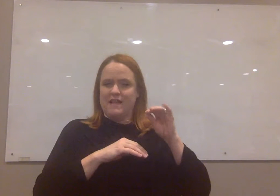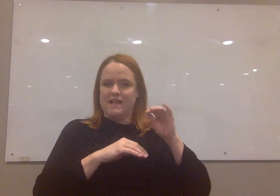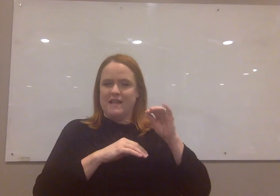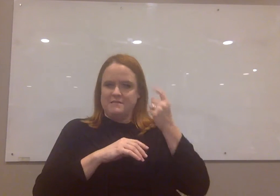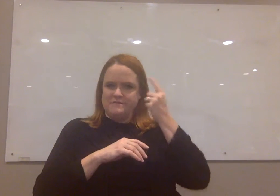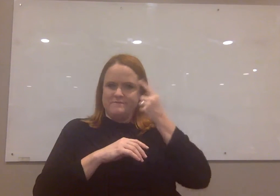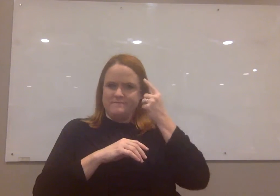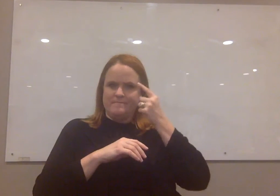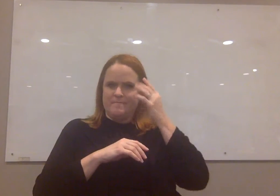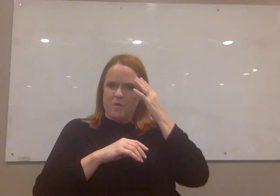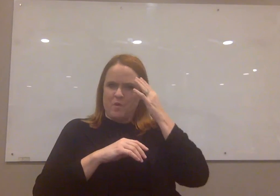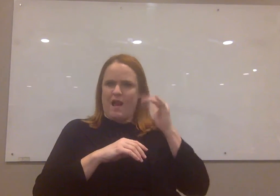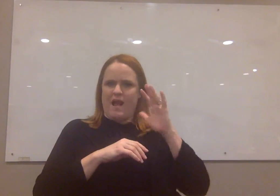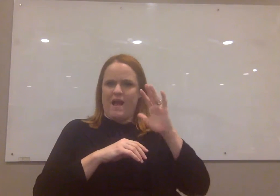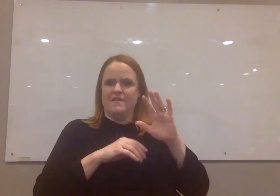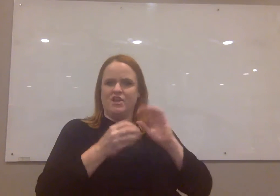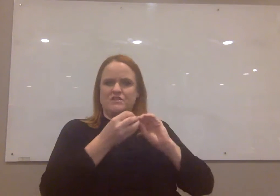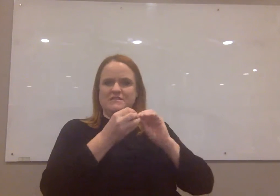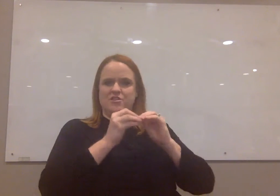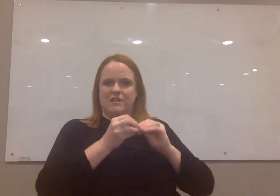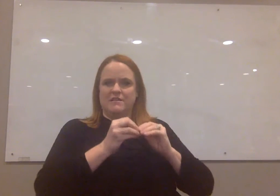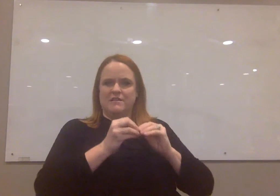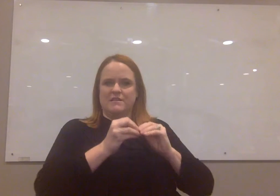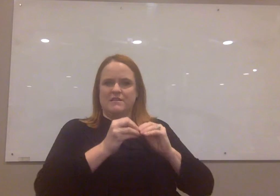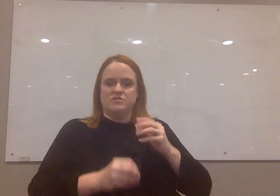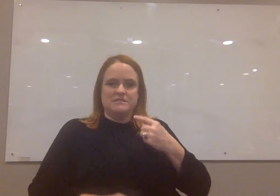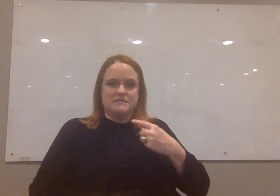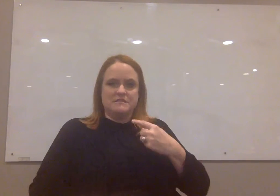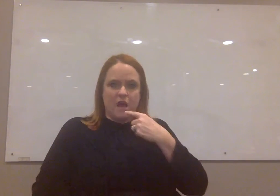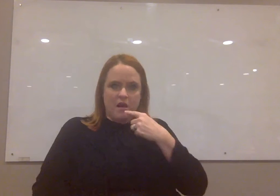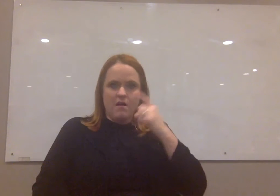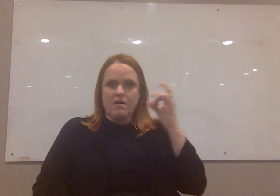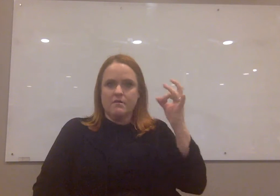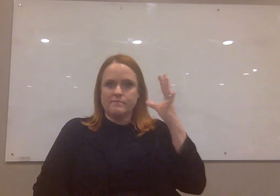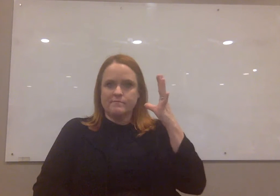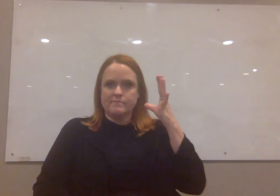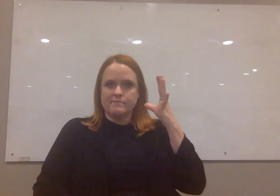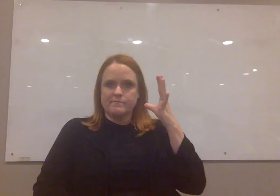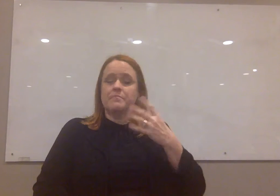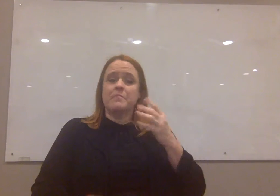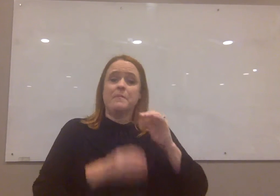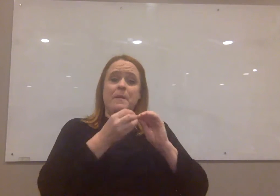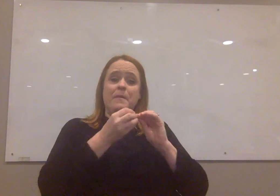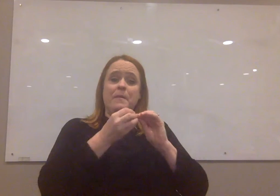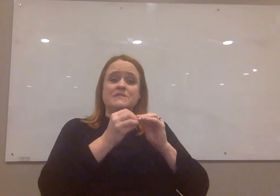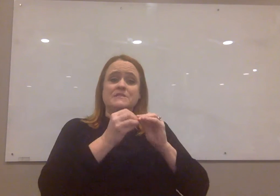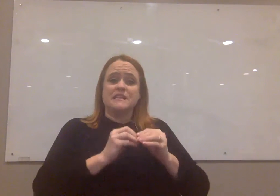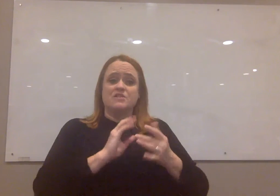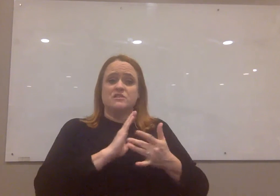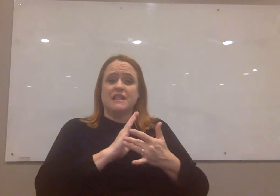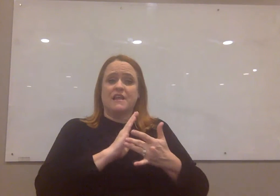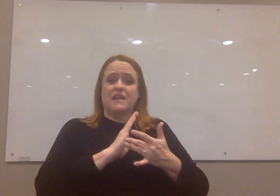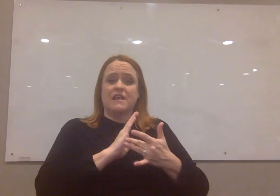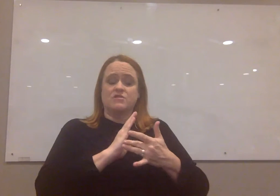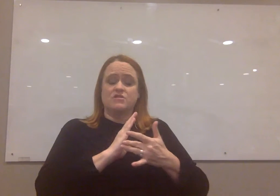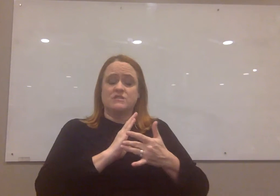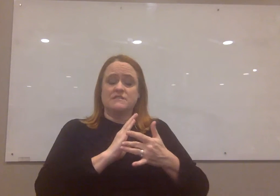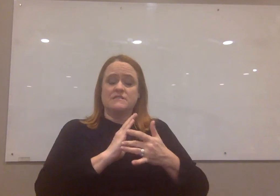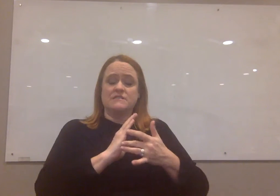badly. I never got that. Maybe the serialization technology has moved so far in the